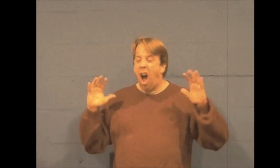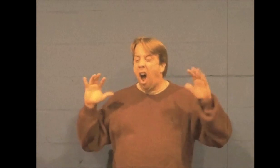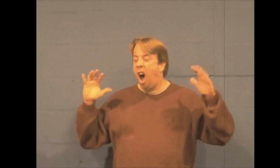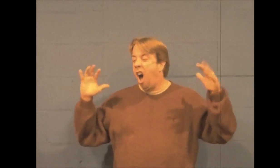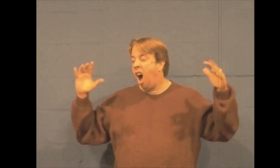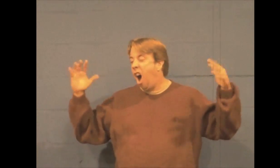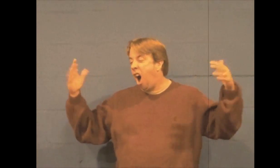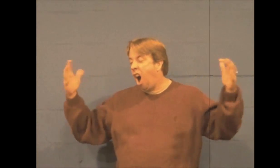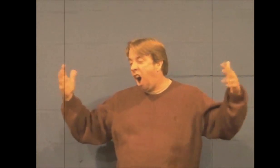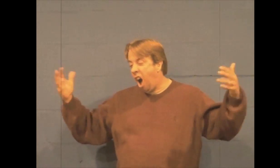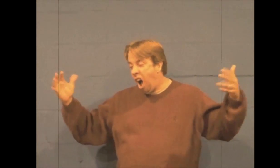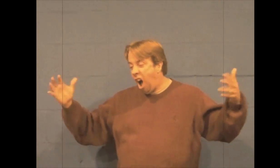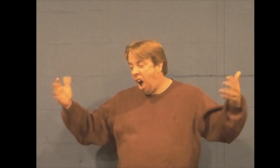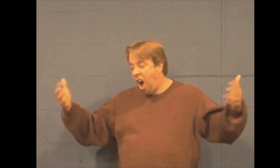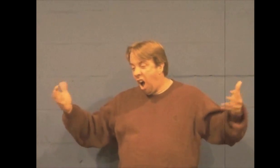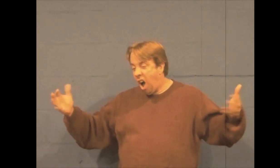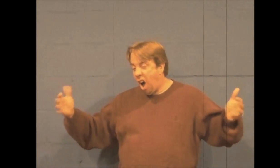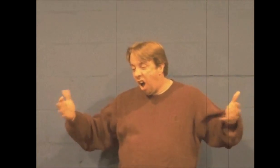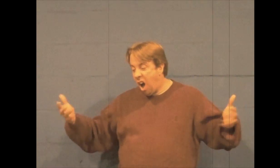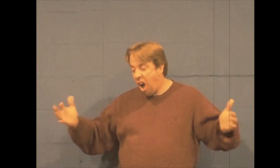He had a huge belly.